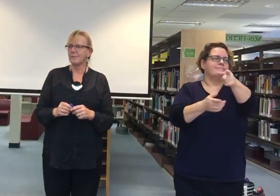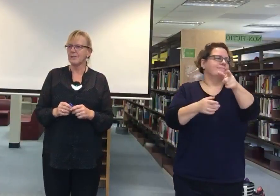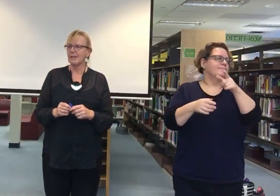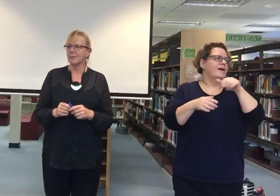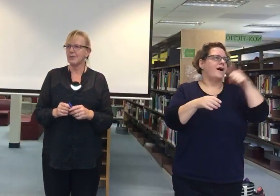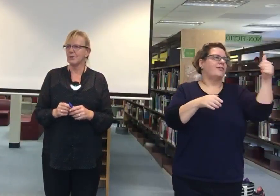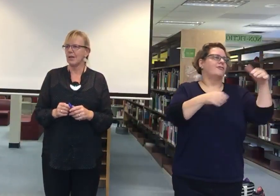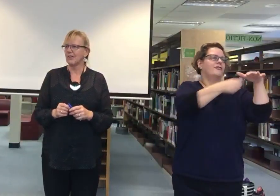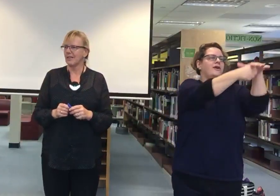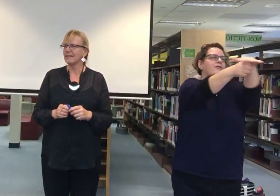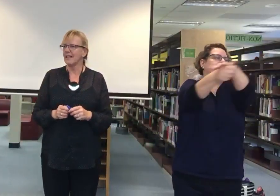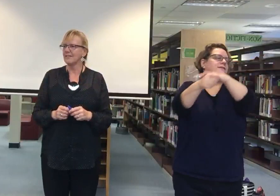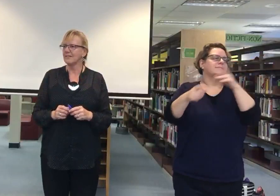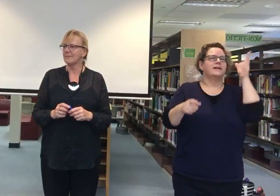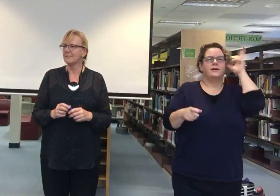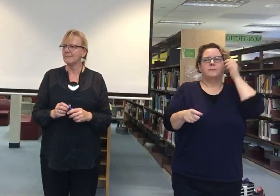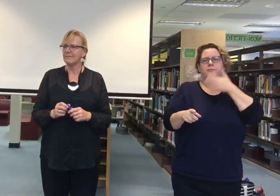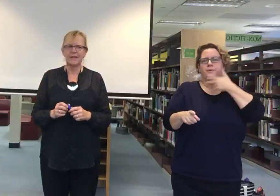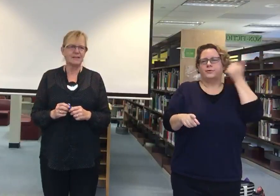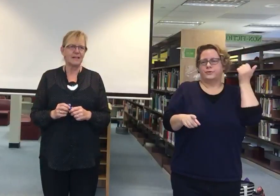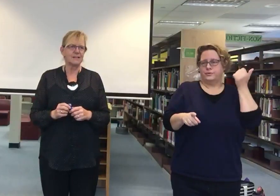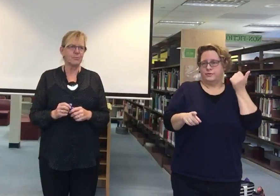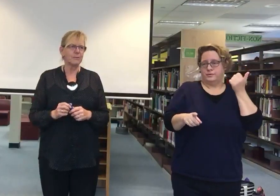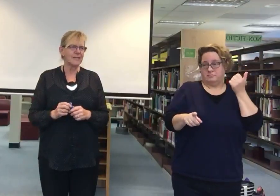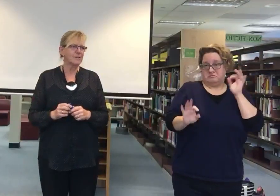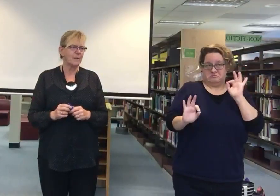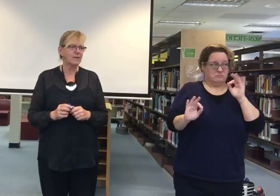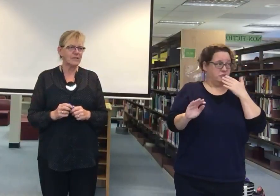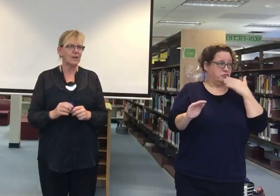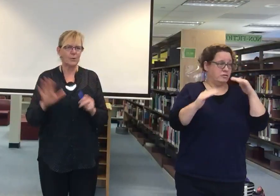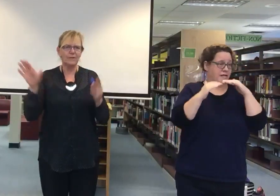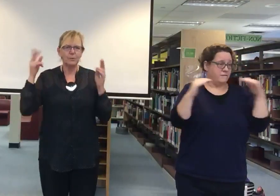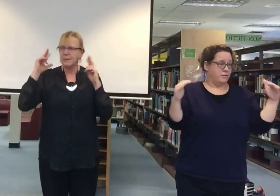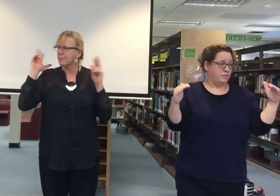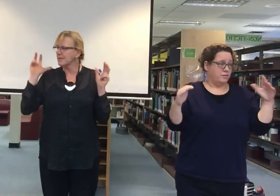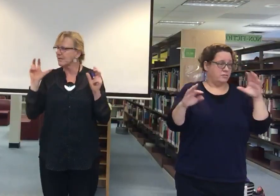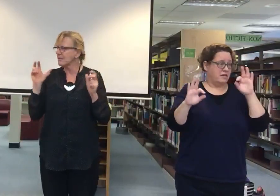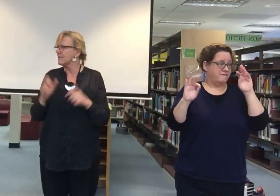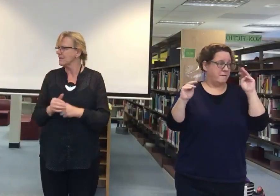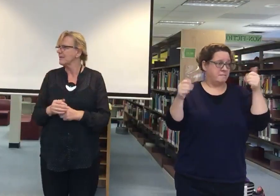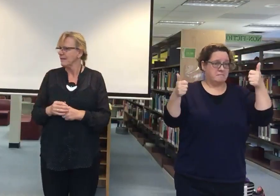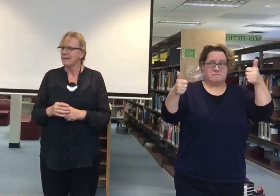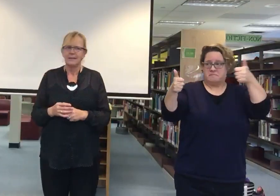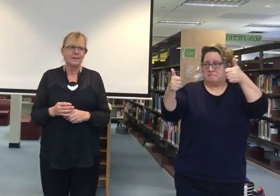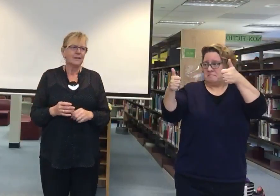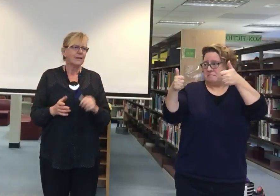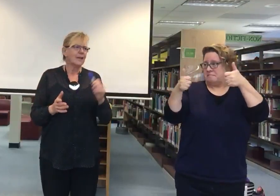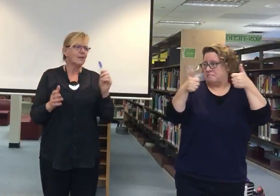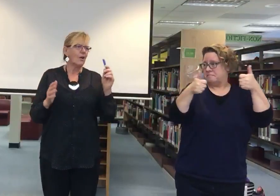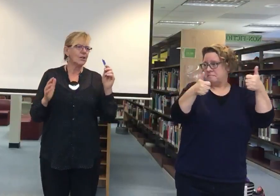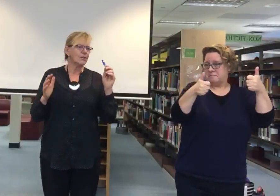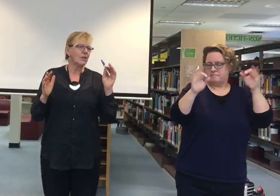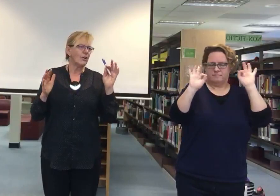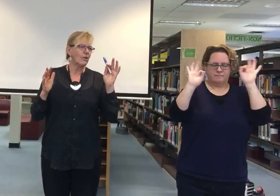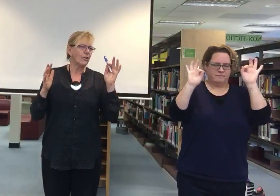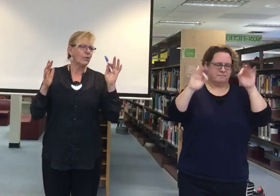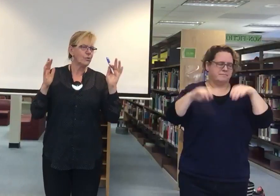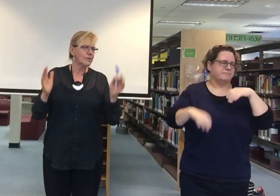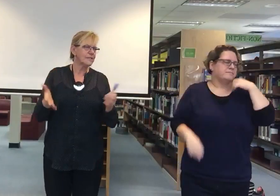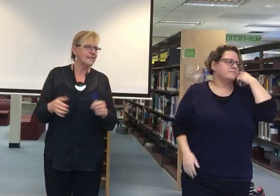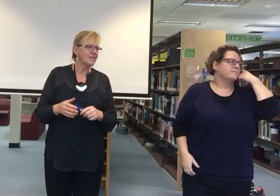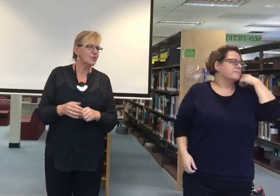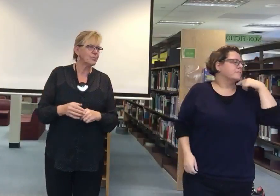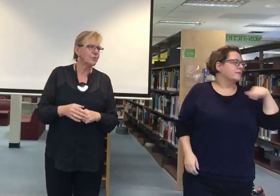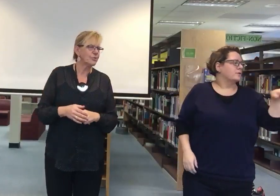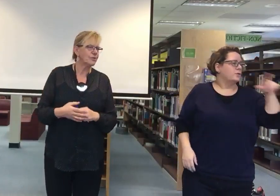but that was a little bit too loud. That probably sounds better. Is that all right for people's ears? And all